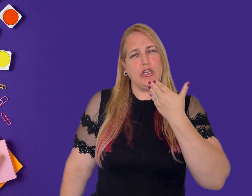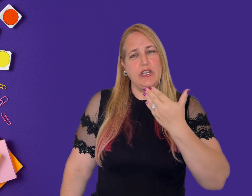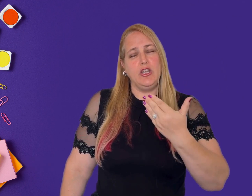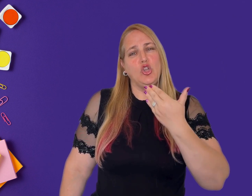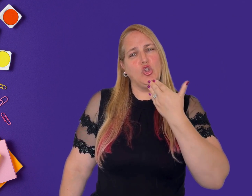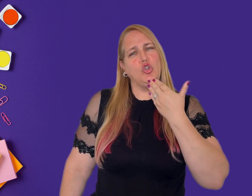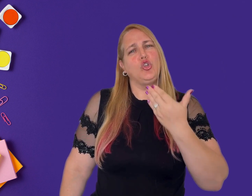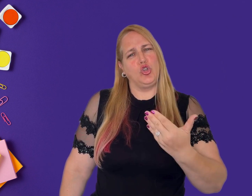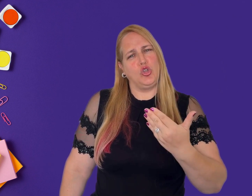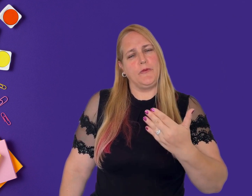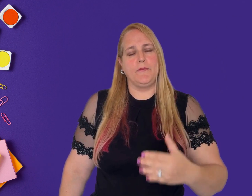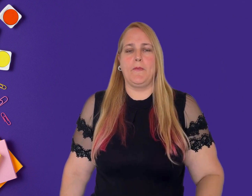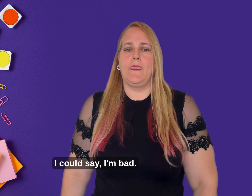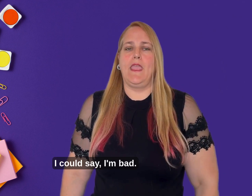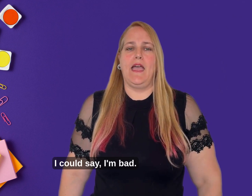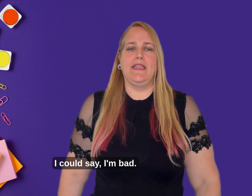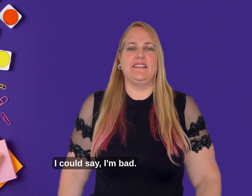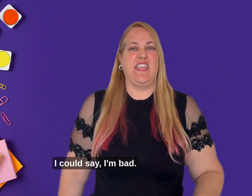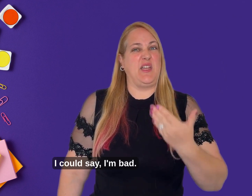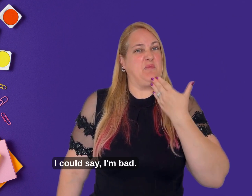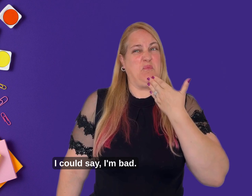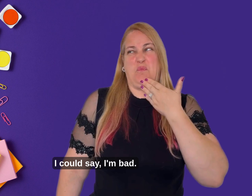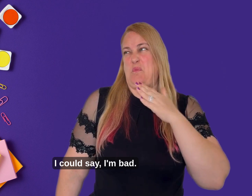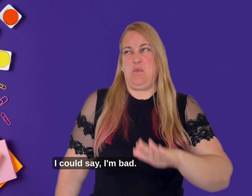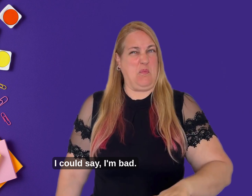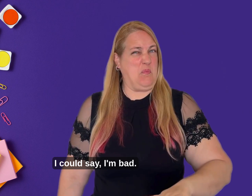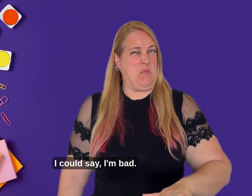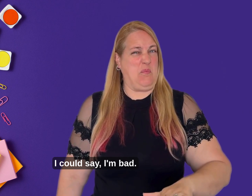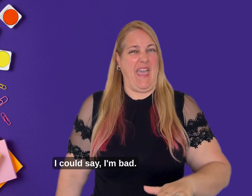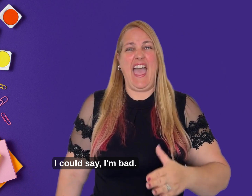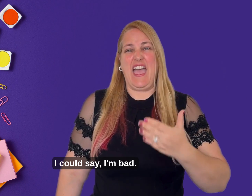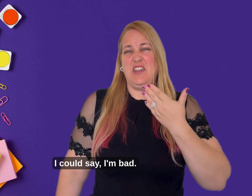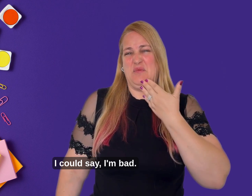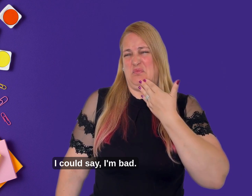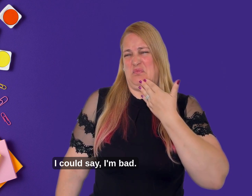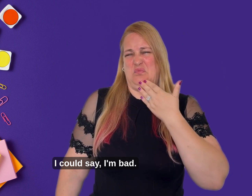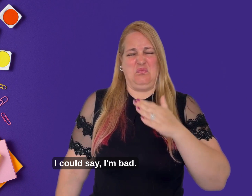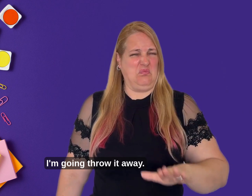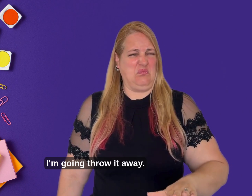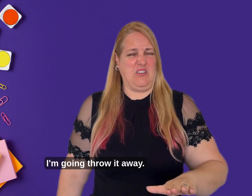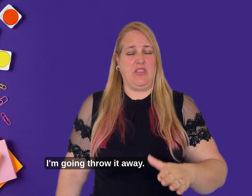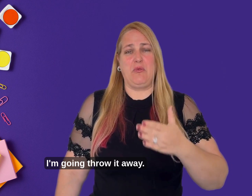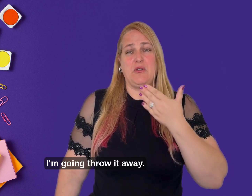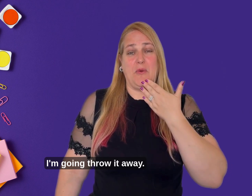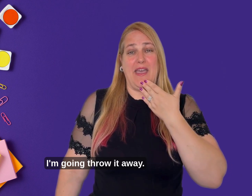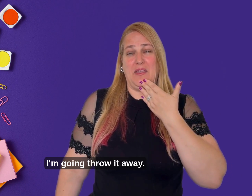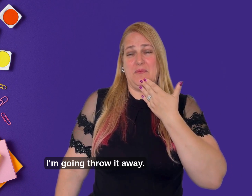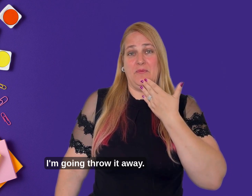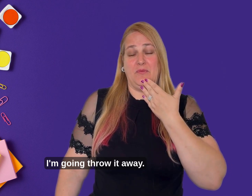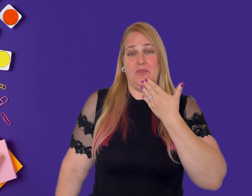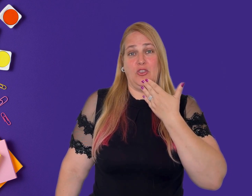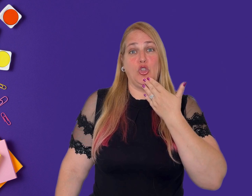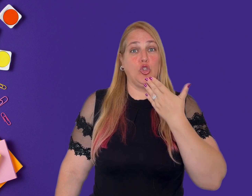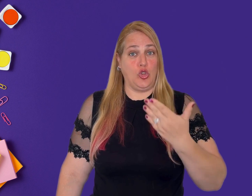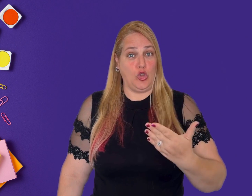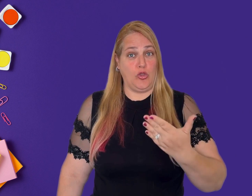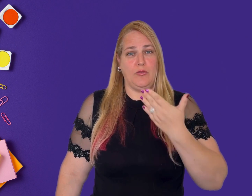good. I could say I'm bad. I'm going to throw it away.